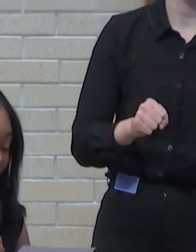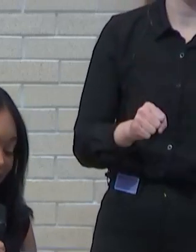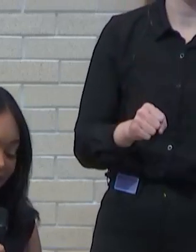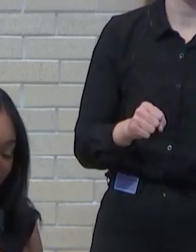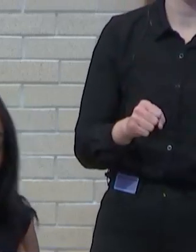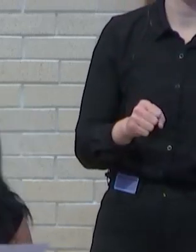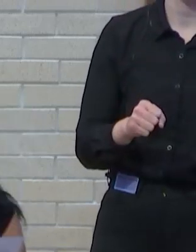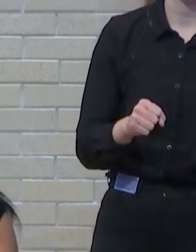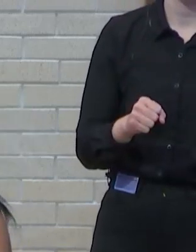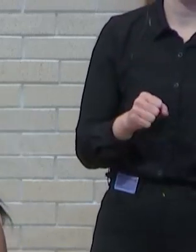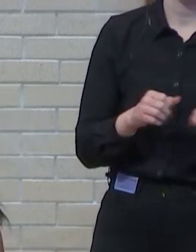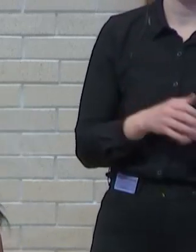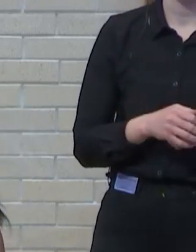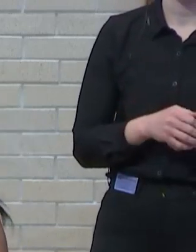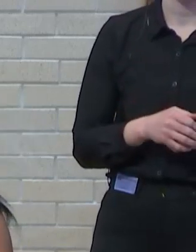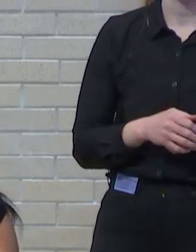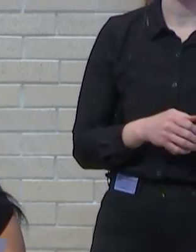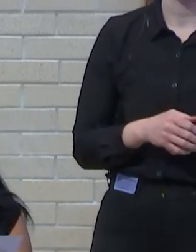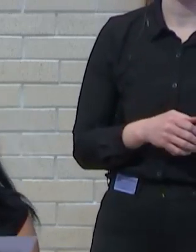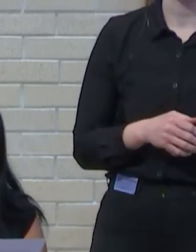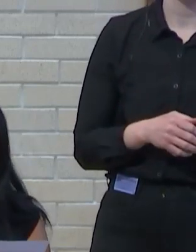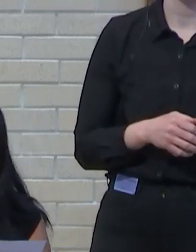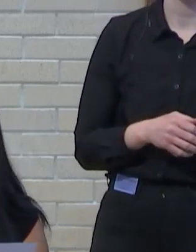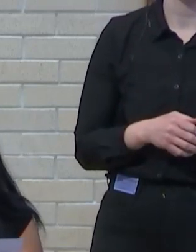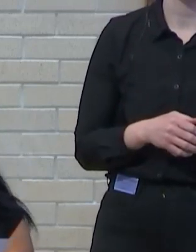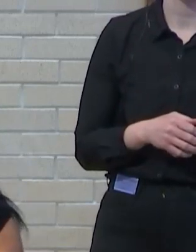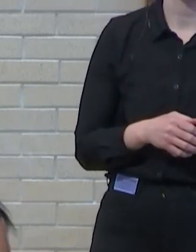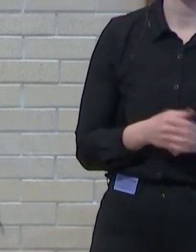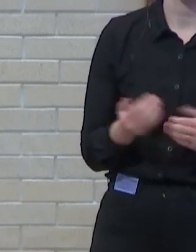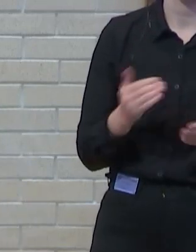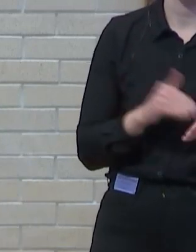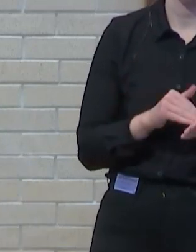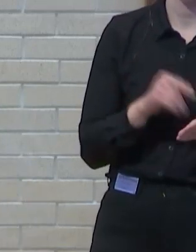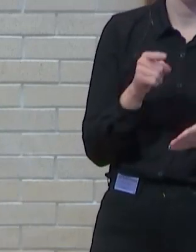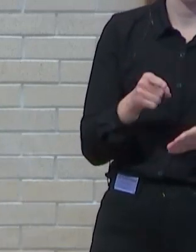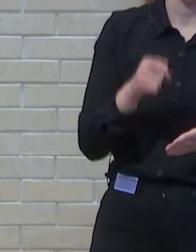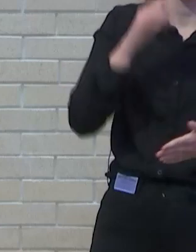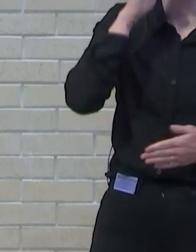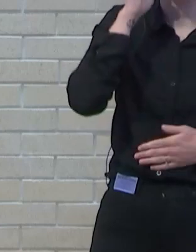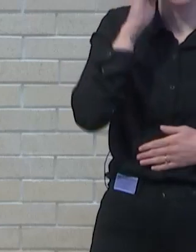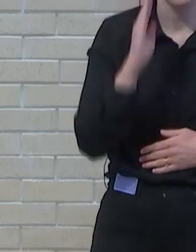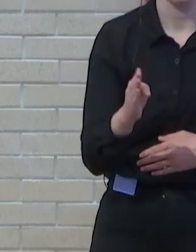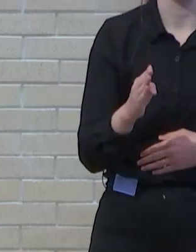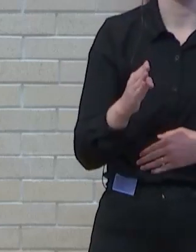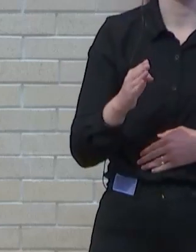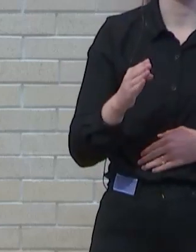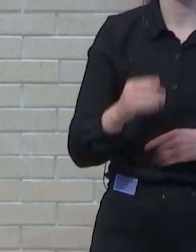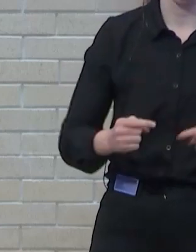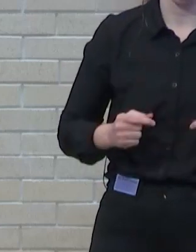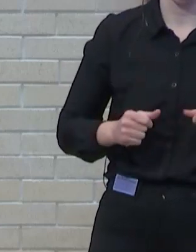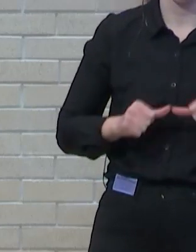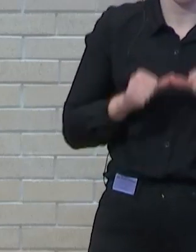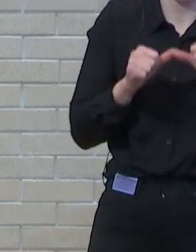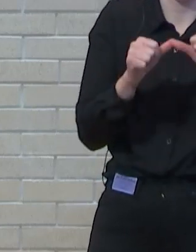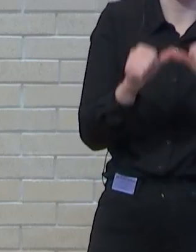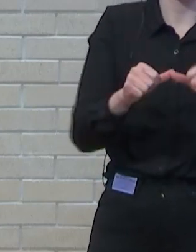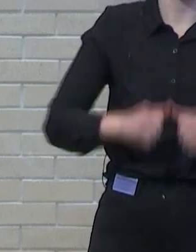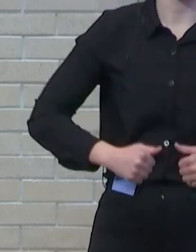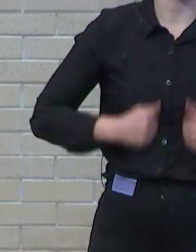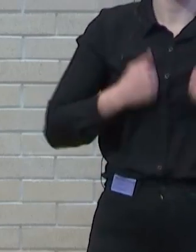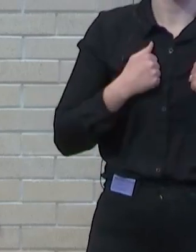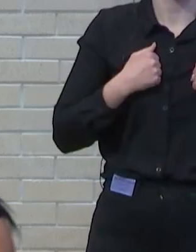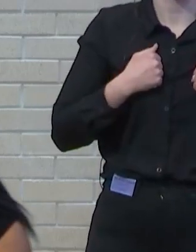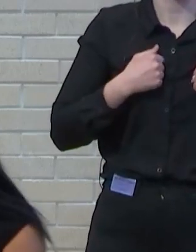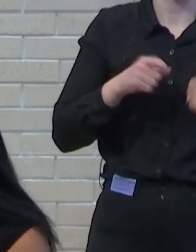you desire. Let me rephrase that last statement. You will surpass the stars and you will live the dreams that you